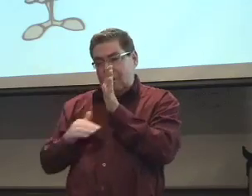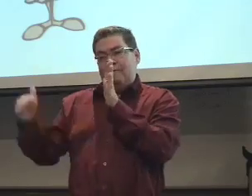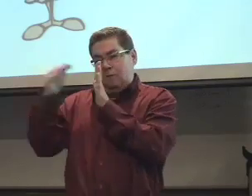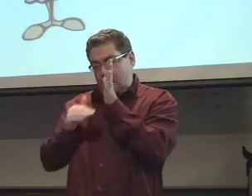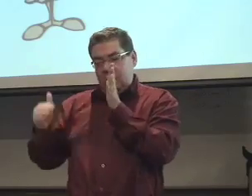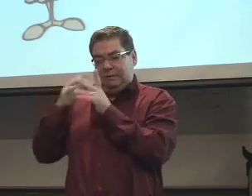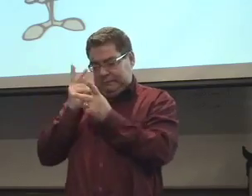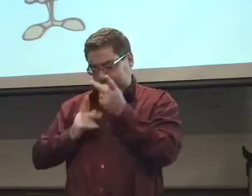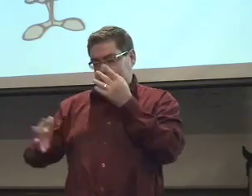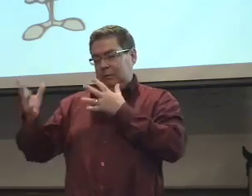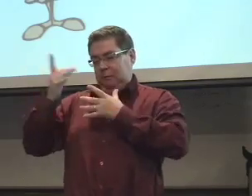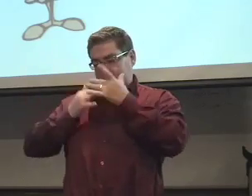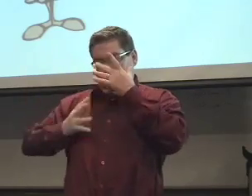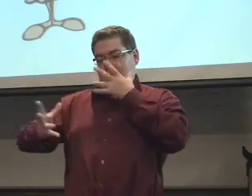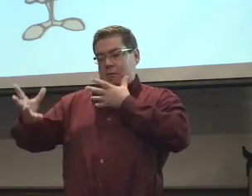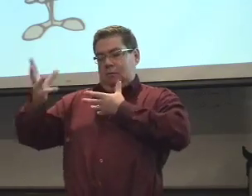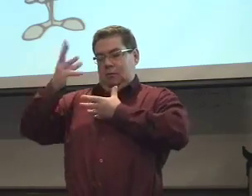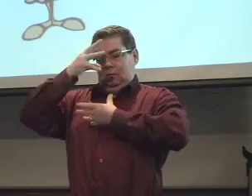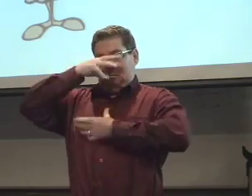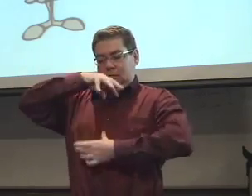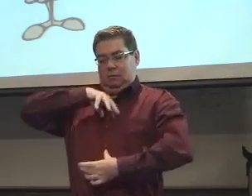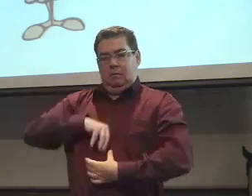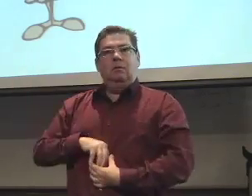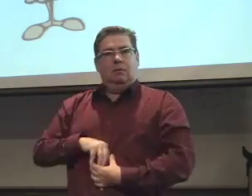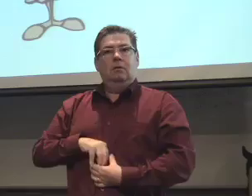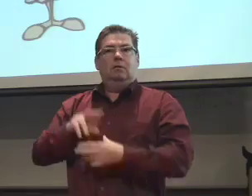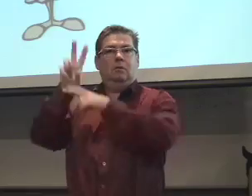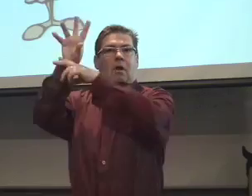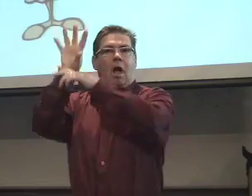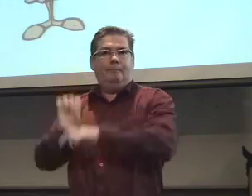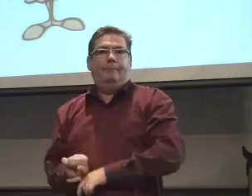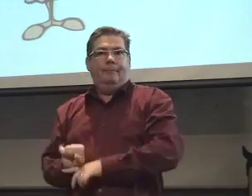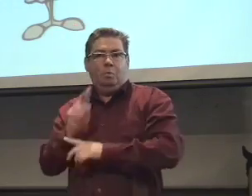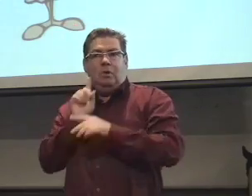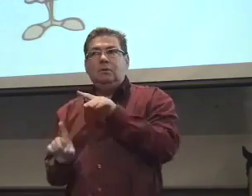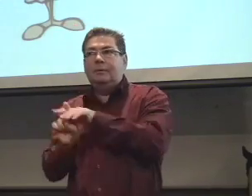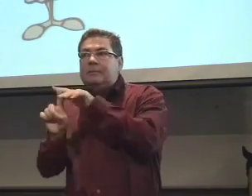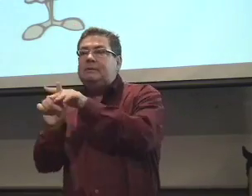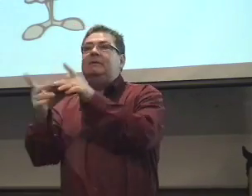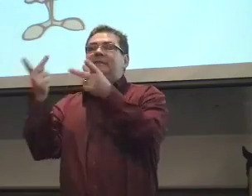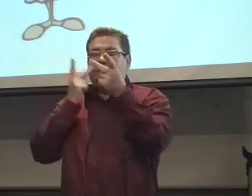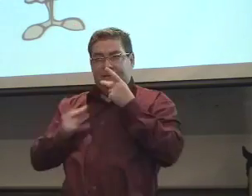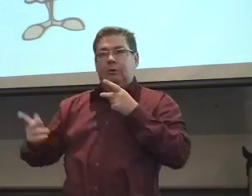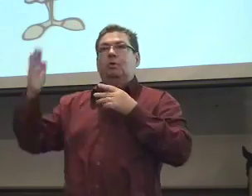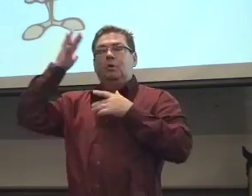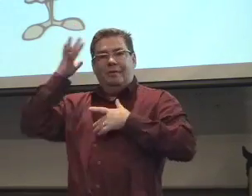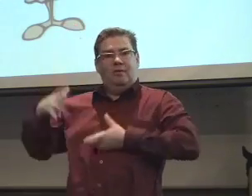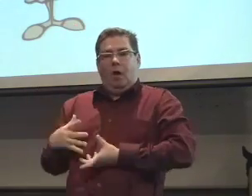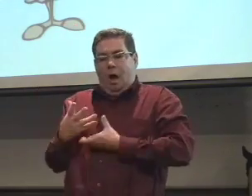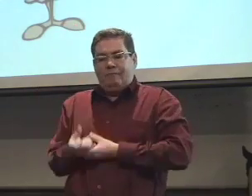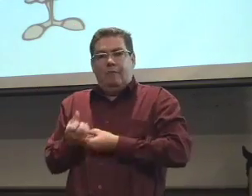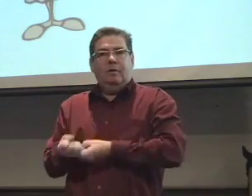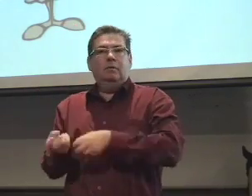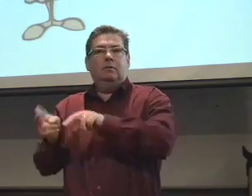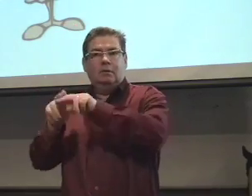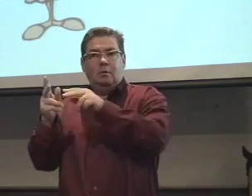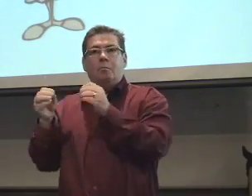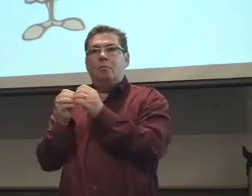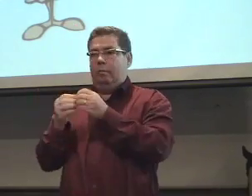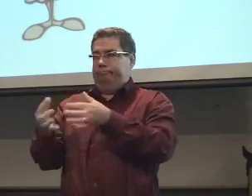it, and make them read a ton, these words are naturally going to come up a lot, and they're going to keep seeing them and seeing them and seeing them, so that it has a better chance to move to